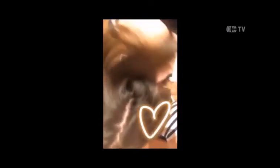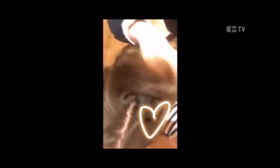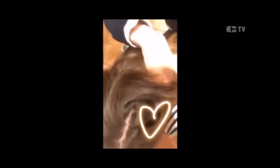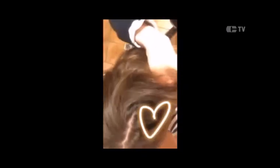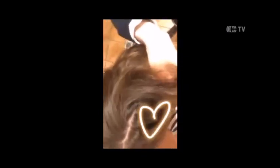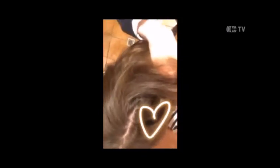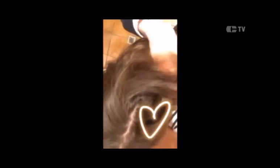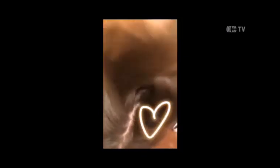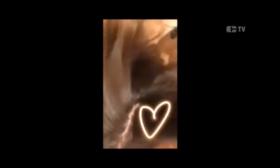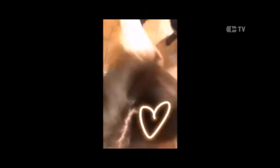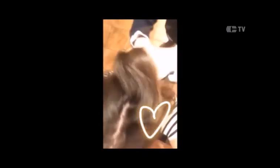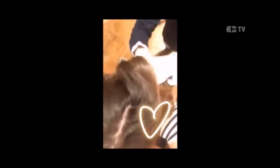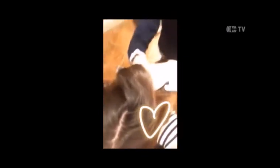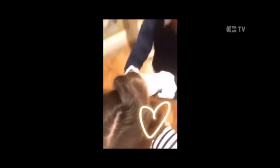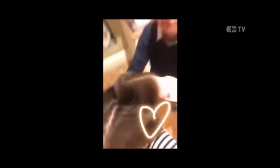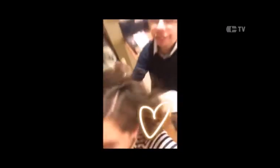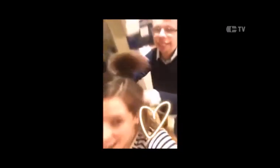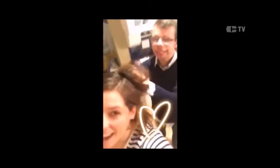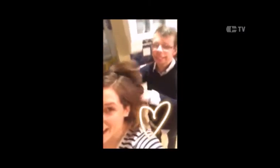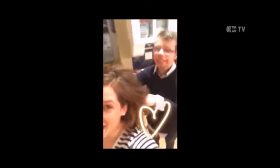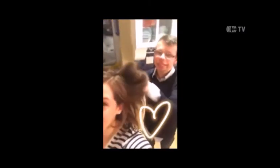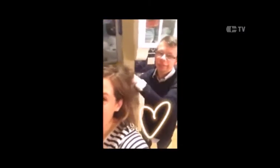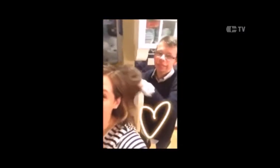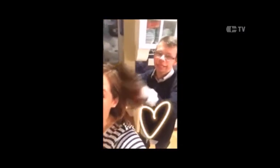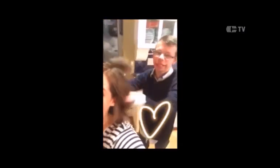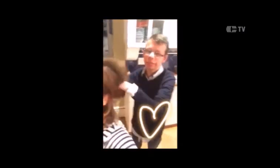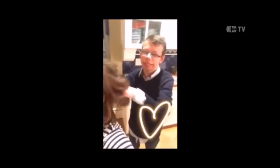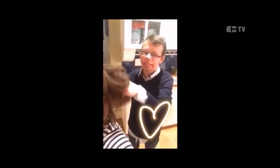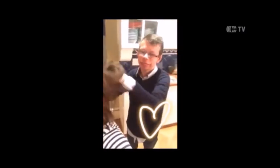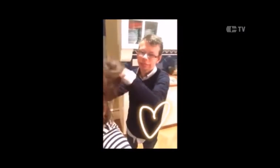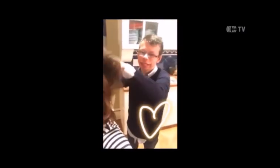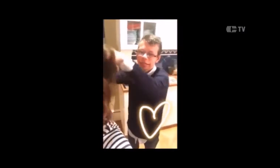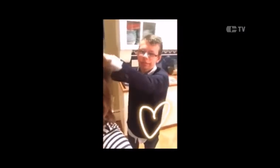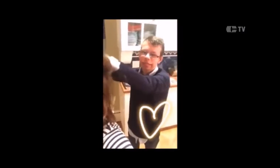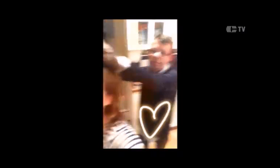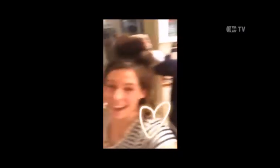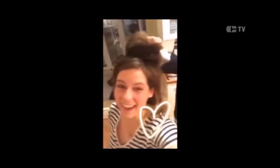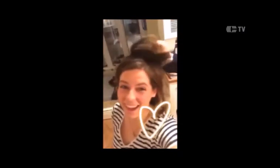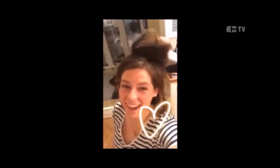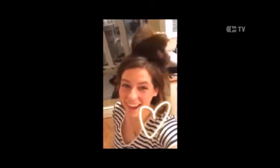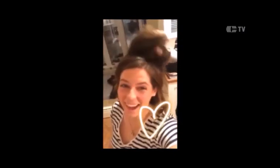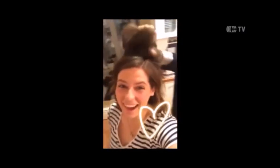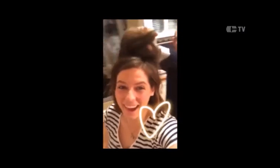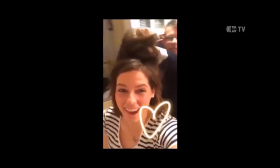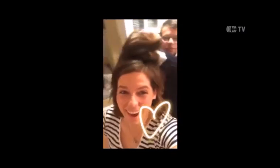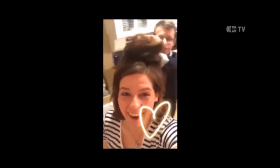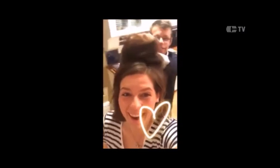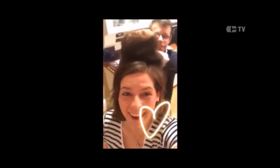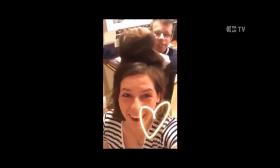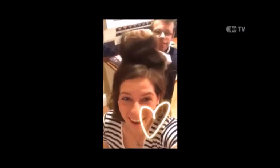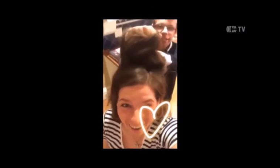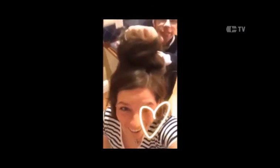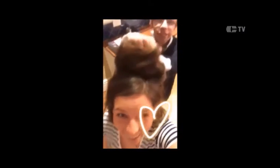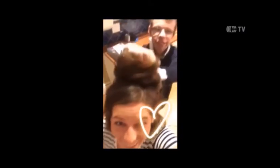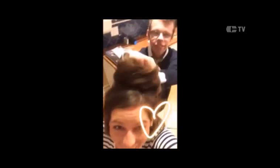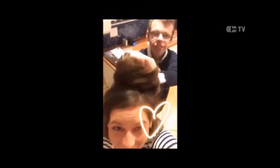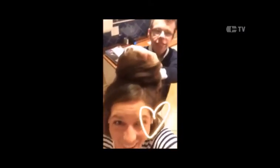You are my sunshine, my only sunshine.